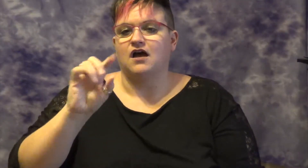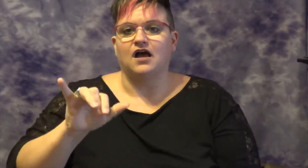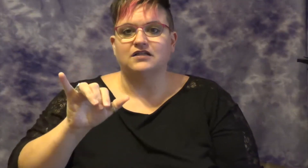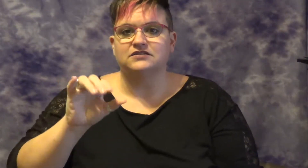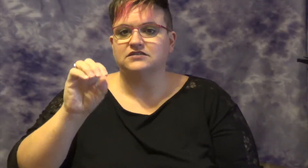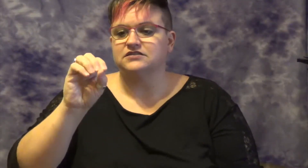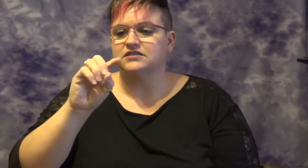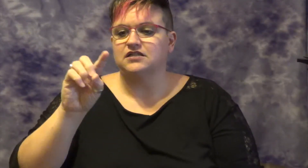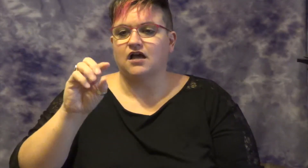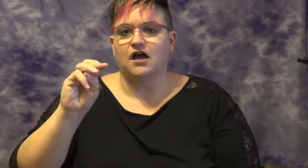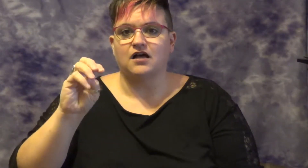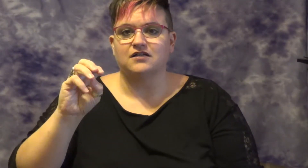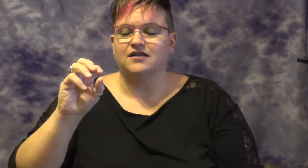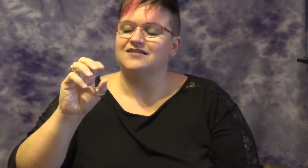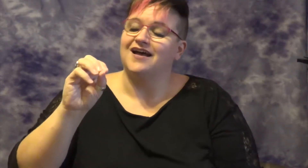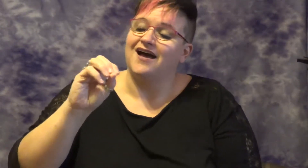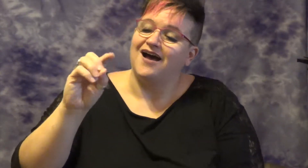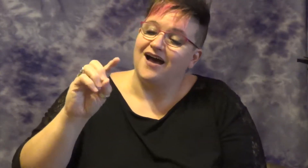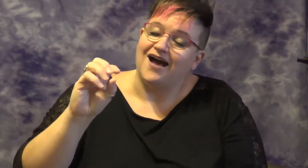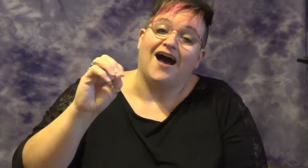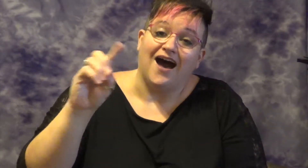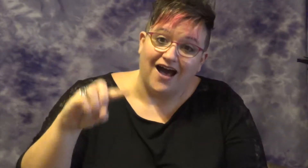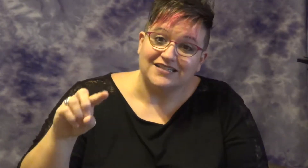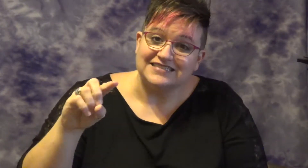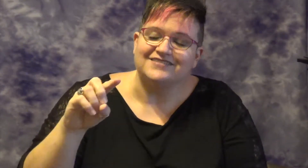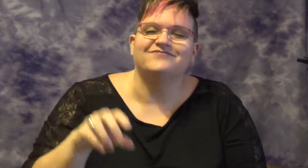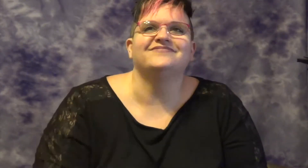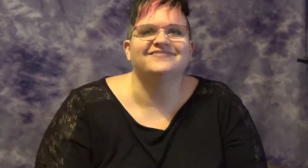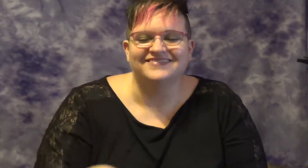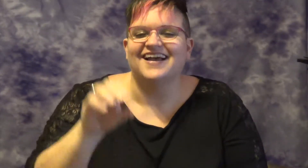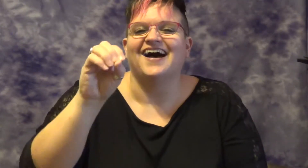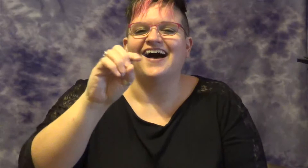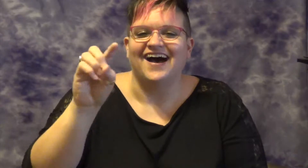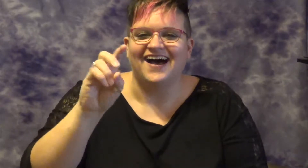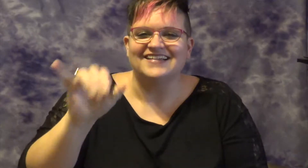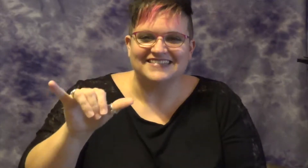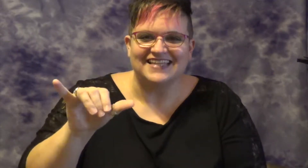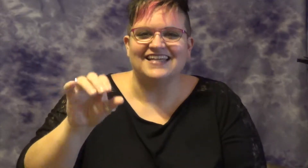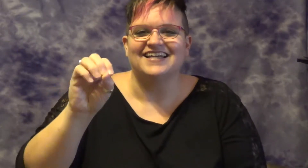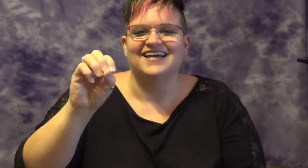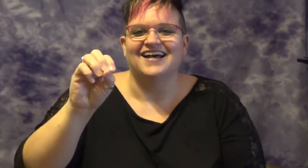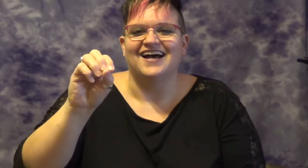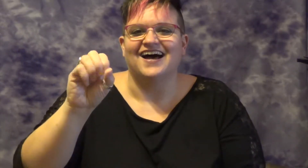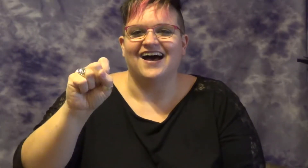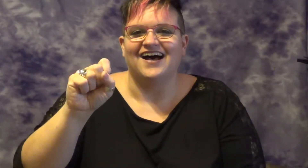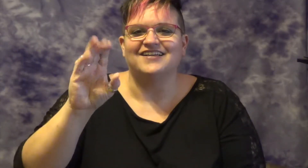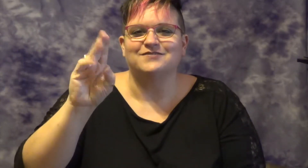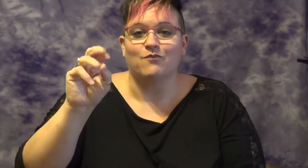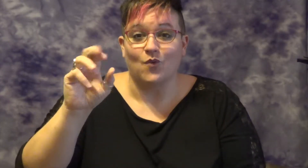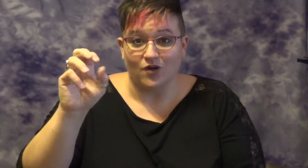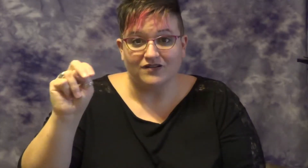put you off, you could think about Ozzy Osbourne. I'm spelling it wrong. Ozzy